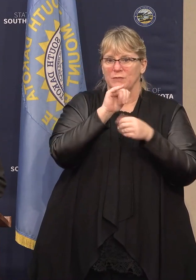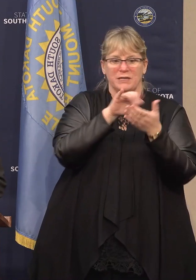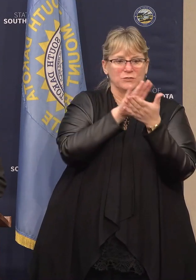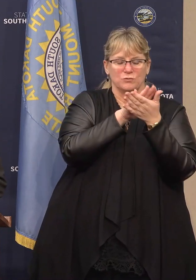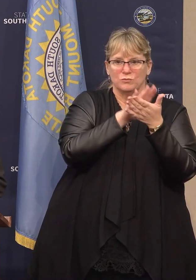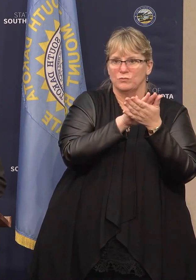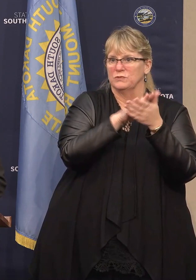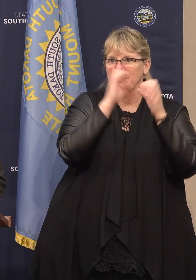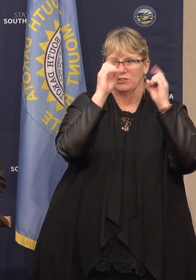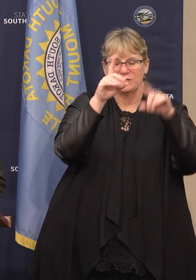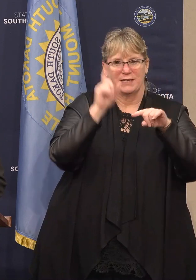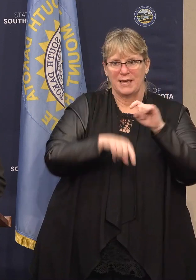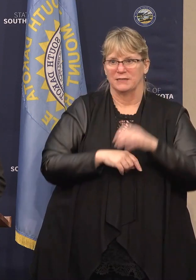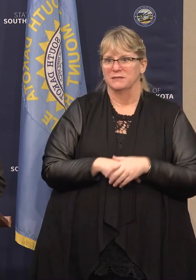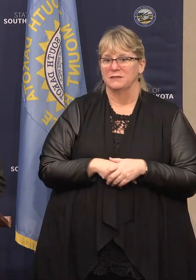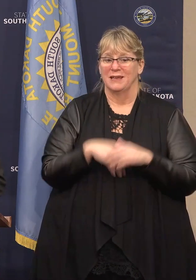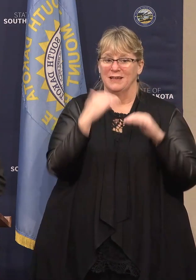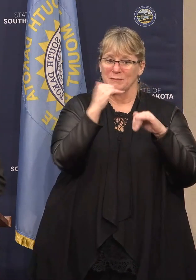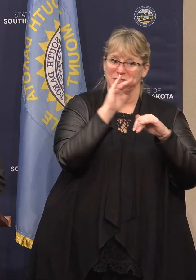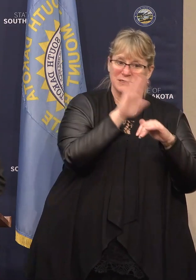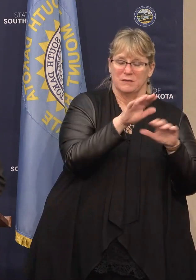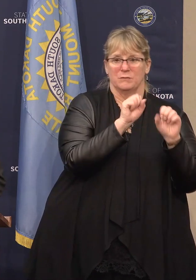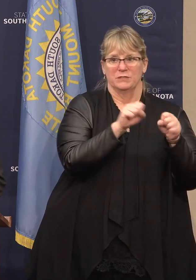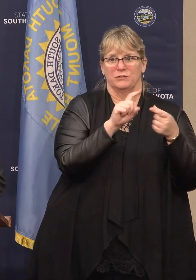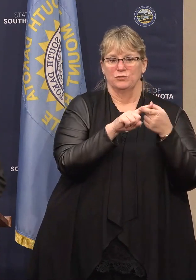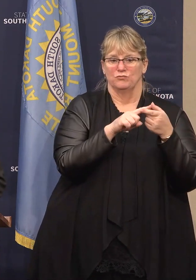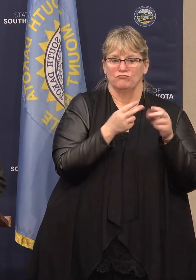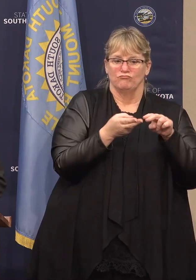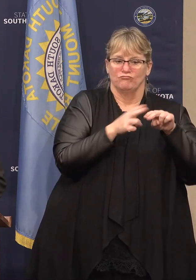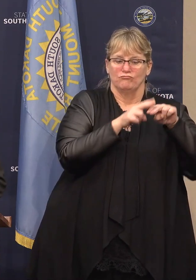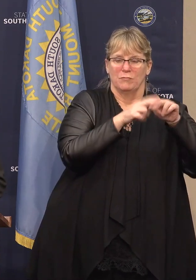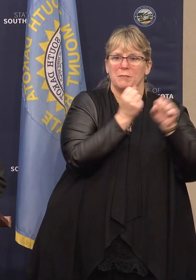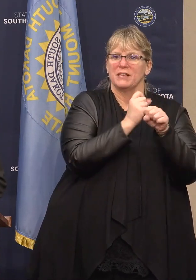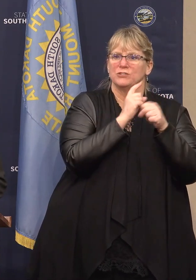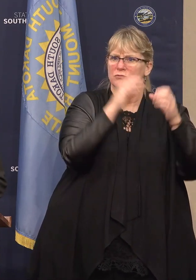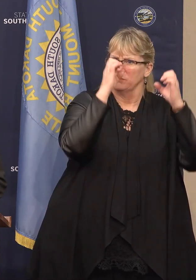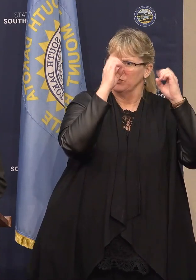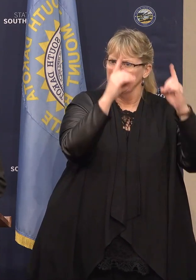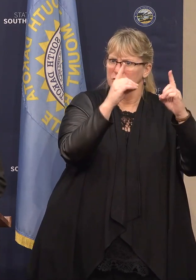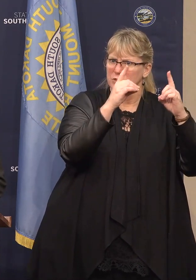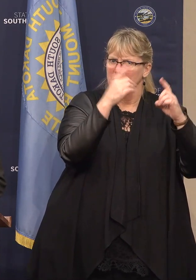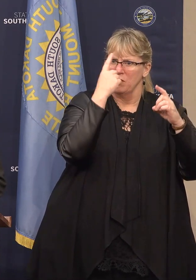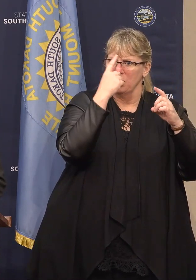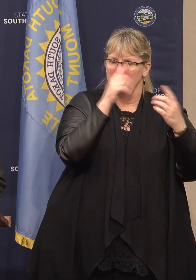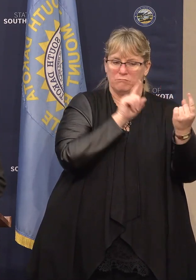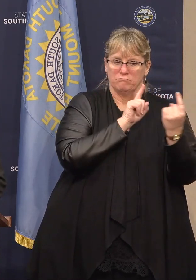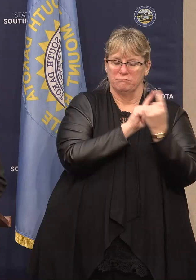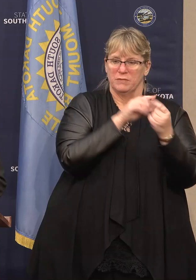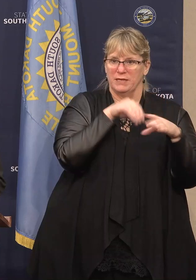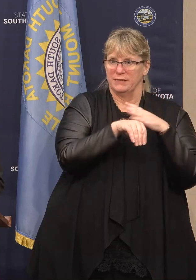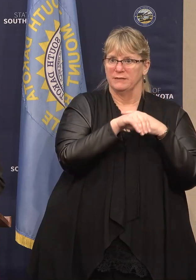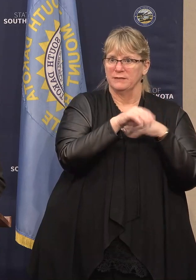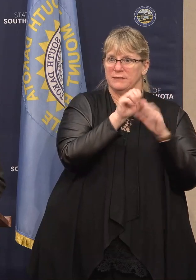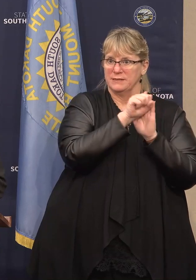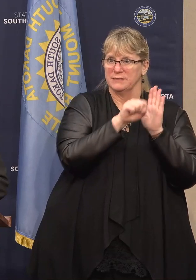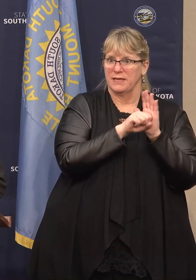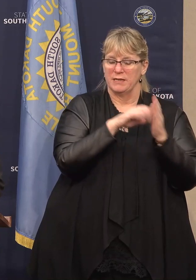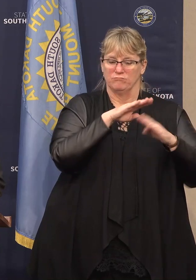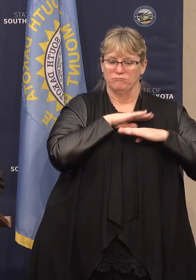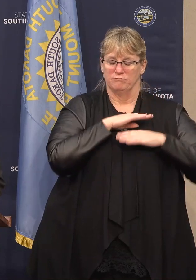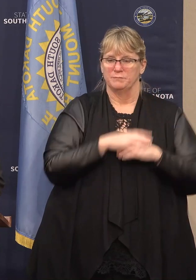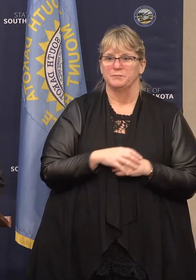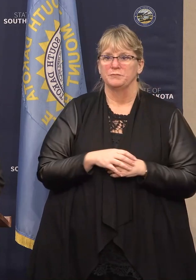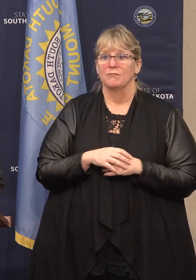technical schools and limits their ability to grow and to make sure that the education needs of our students are met in the state. We also have debate up